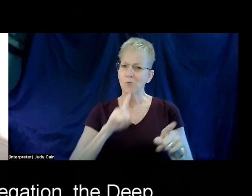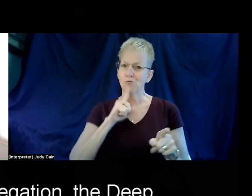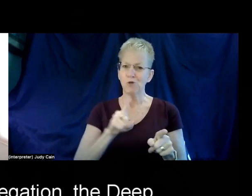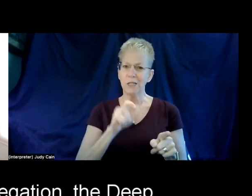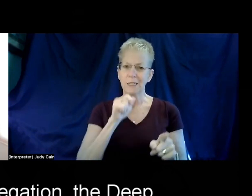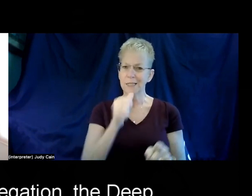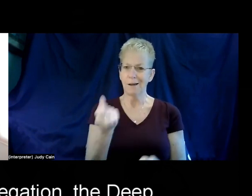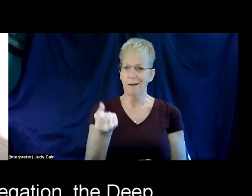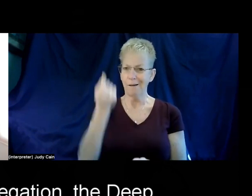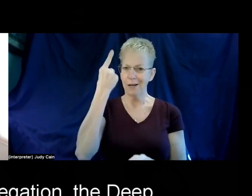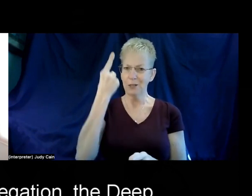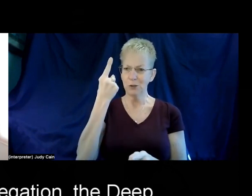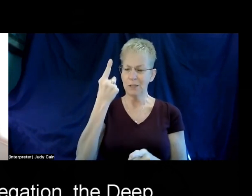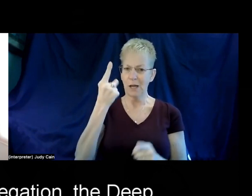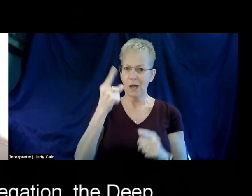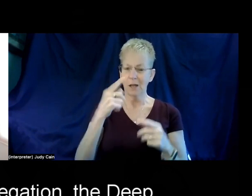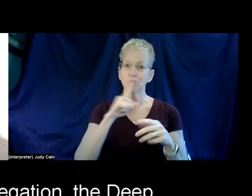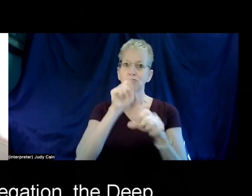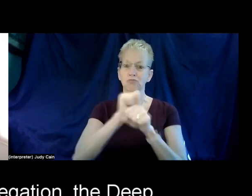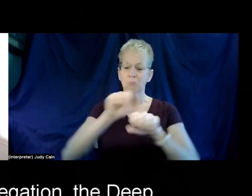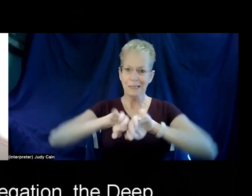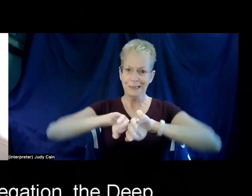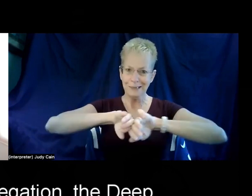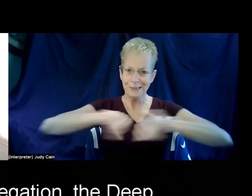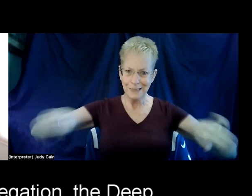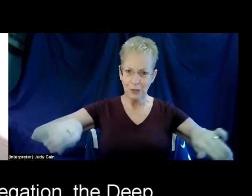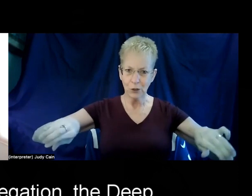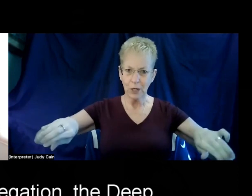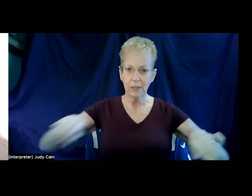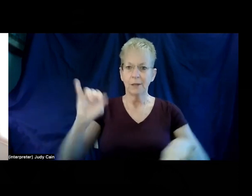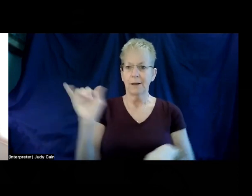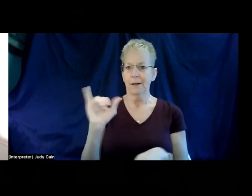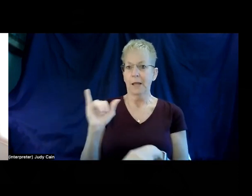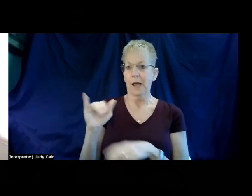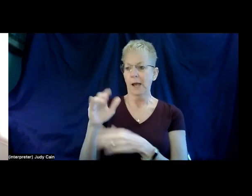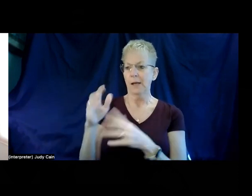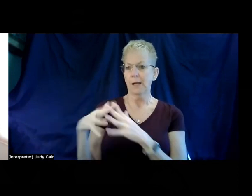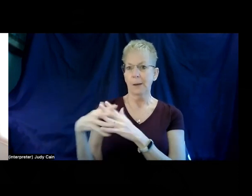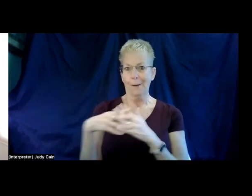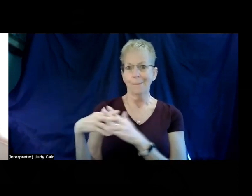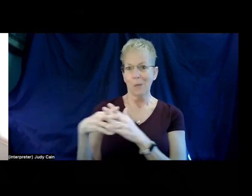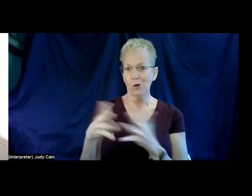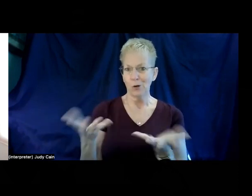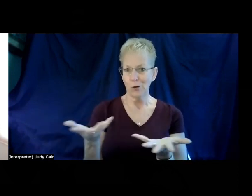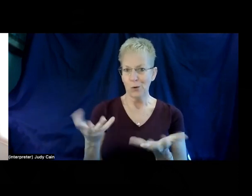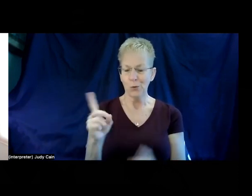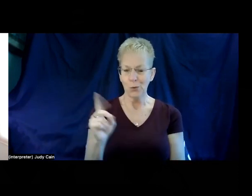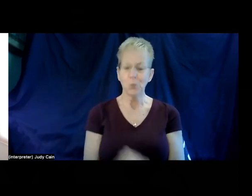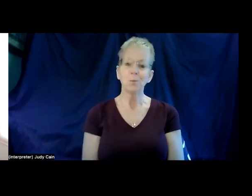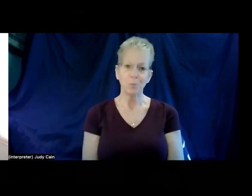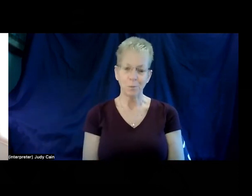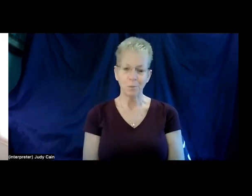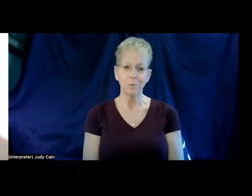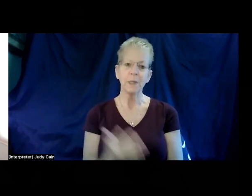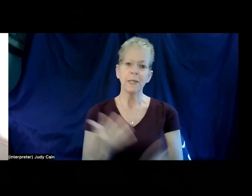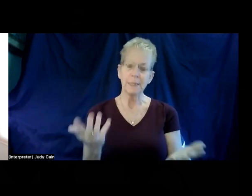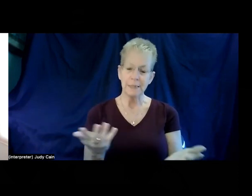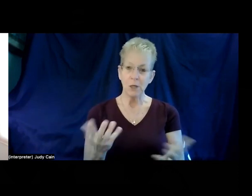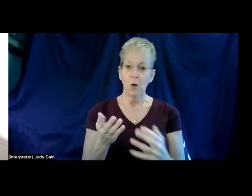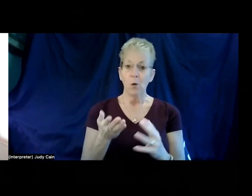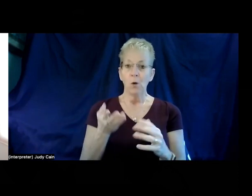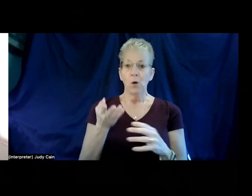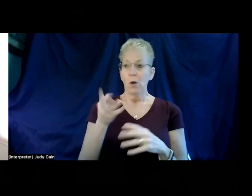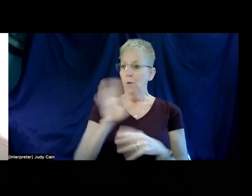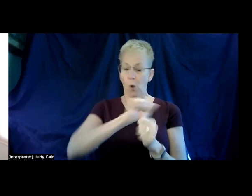the style of segregation, the Deep South style of segregation that the Army practiced in England. So through